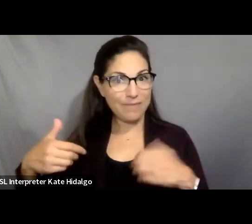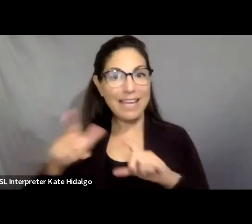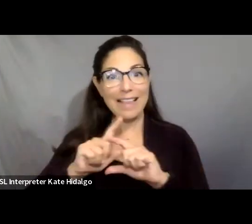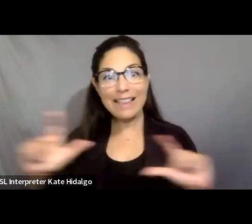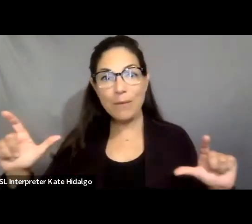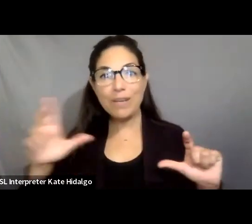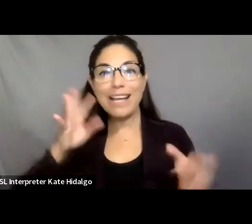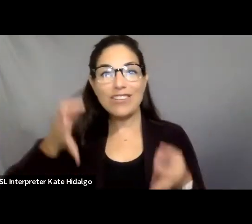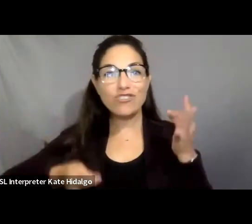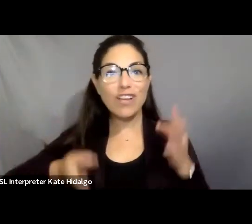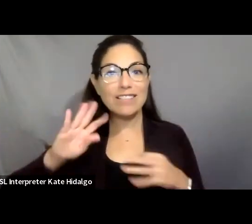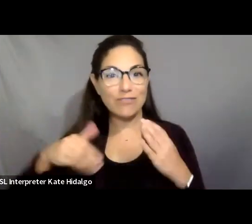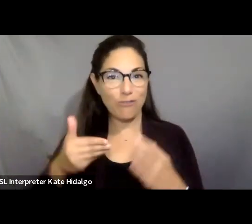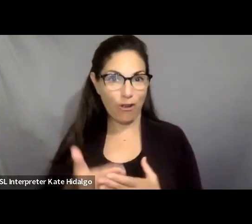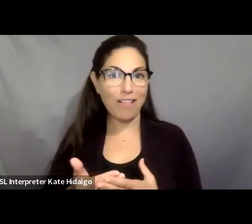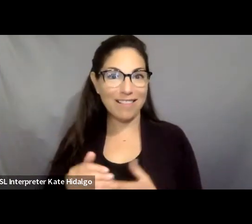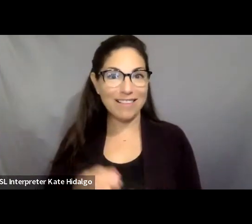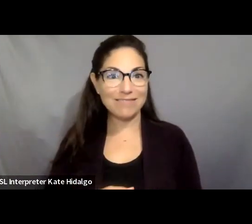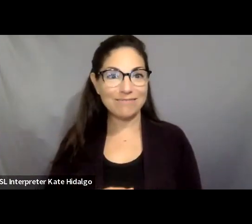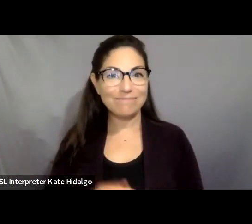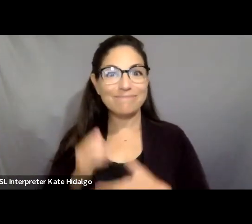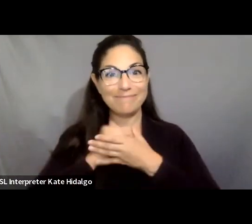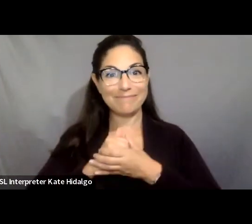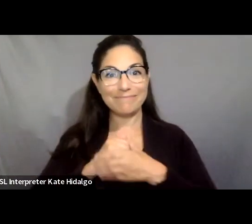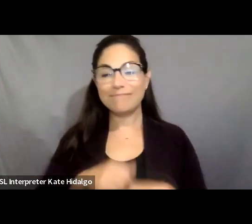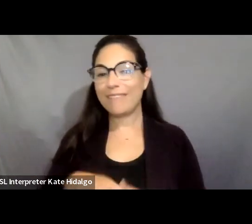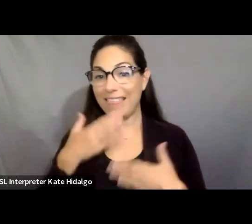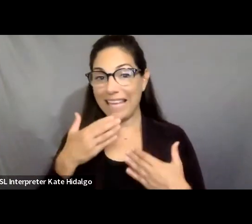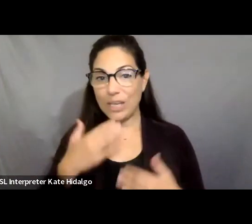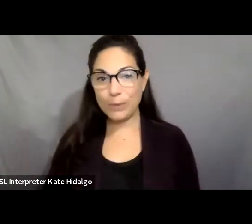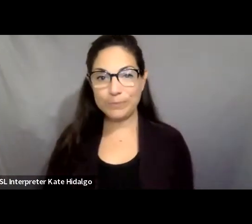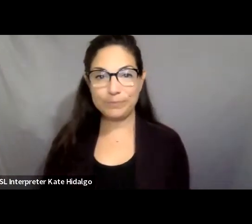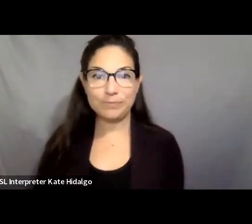liberty and justice for all. Thank you.